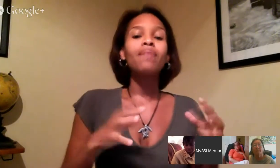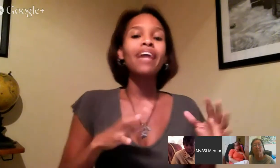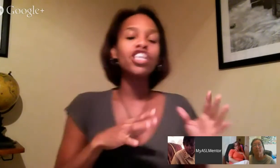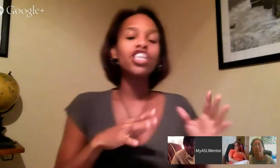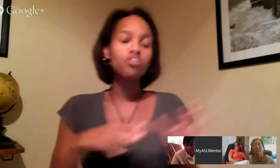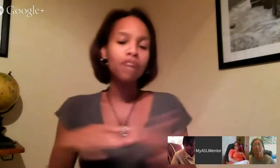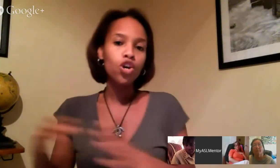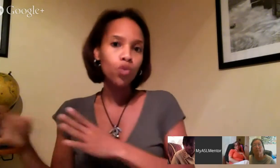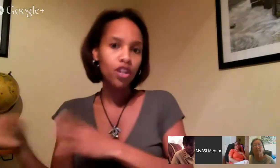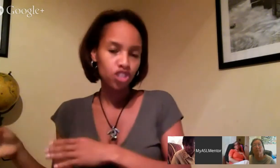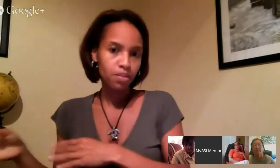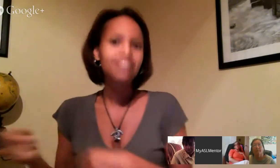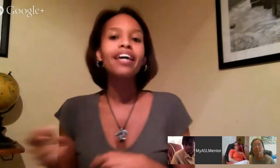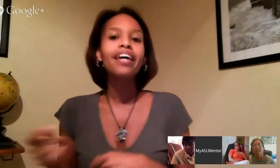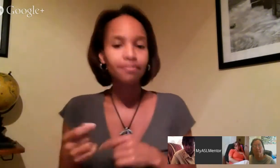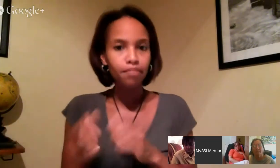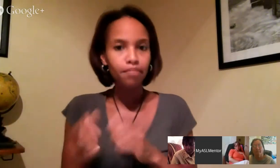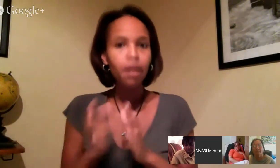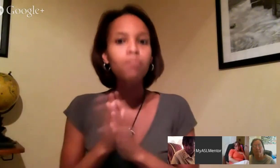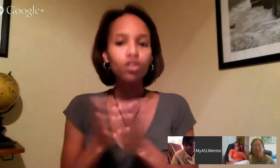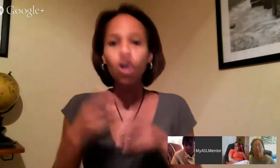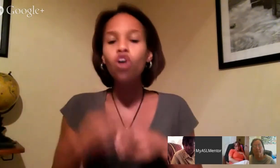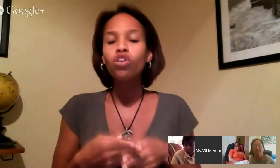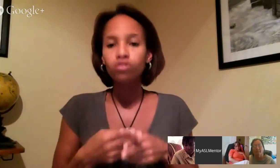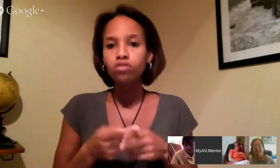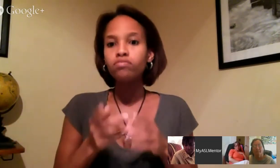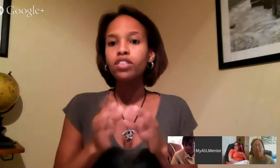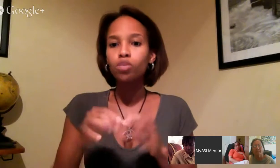then I'm answering my own question by saying my book